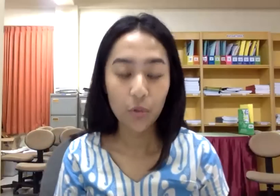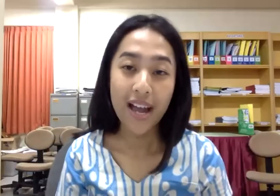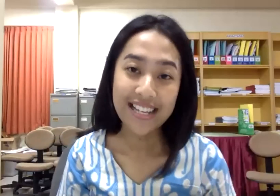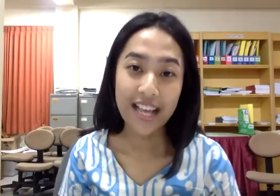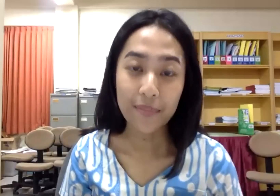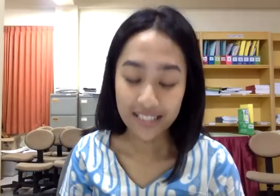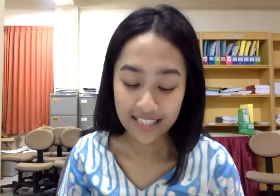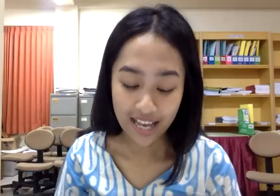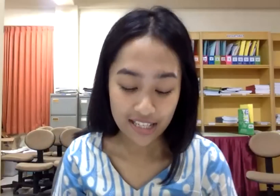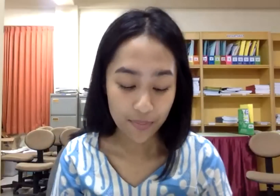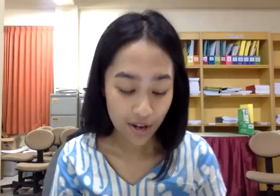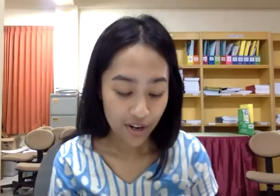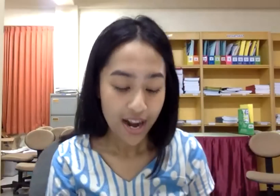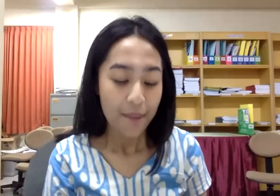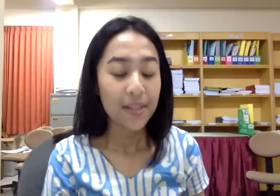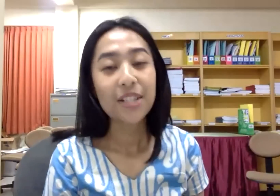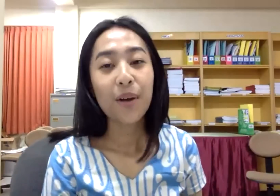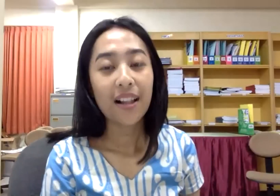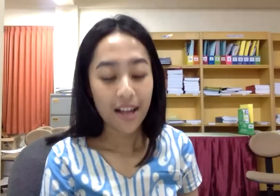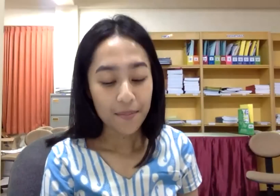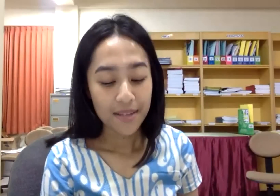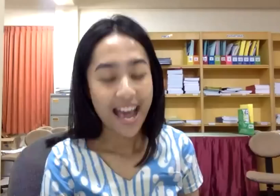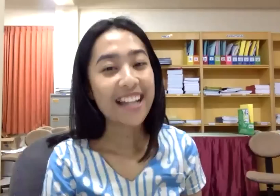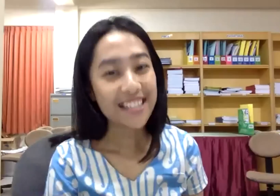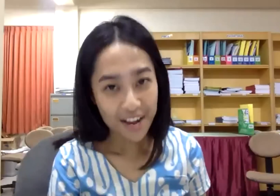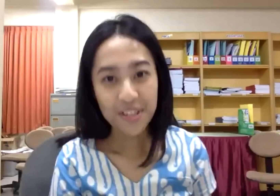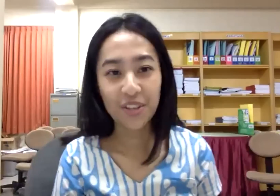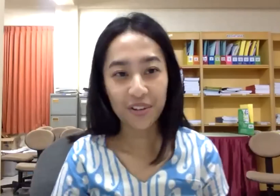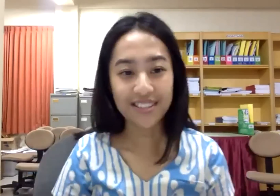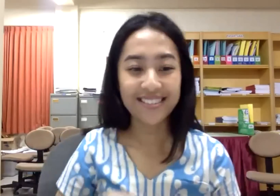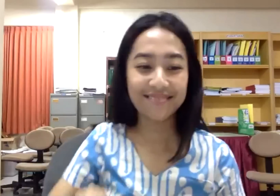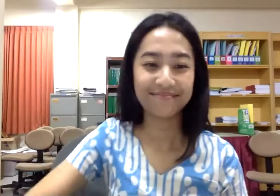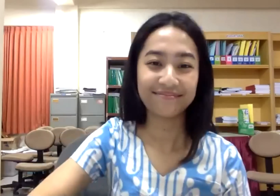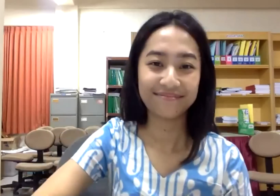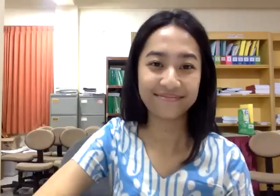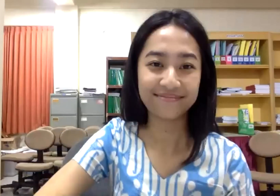explanations why disability studies matter. Please welcome and time is yours.